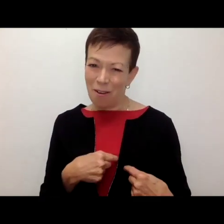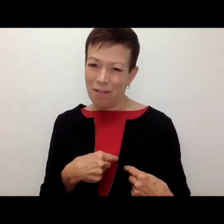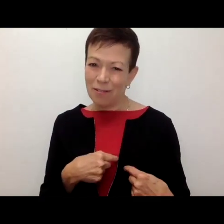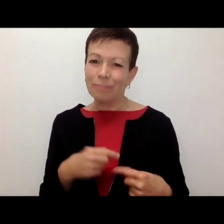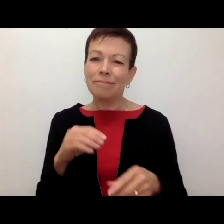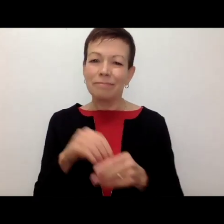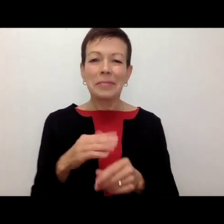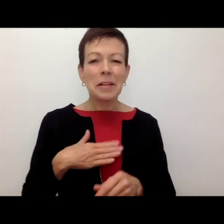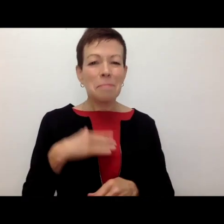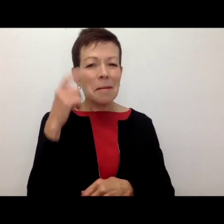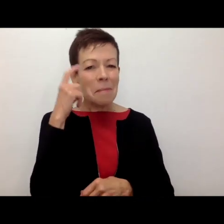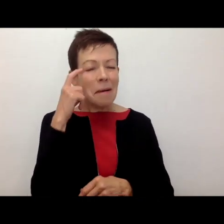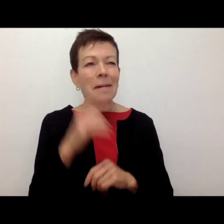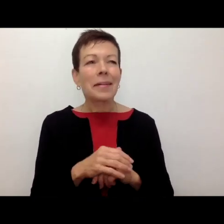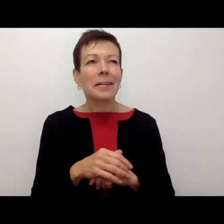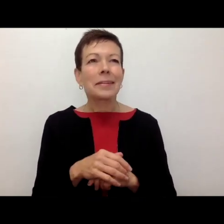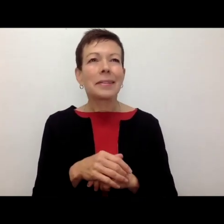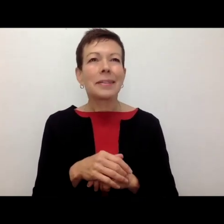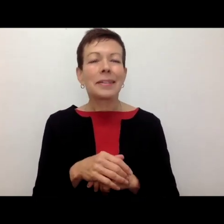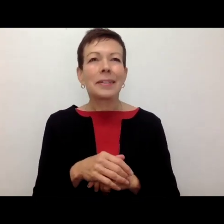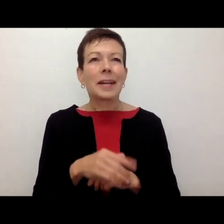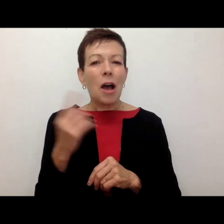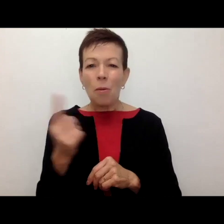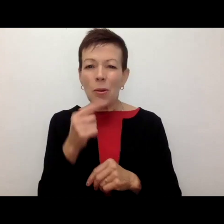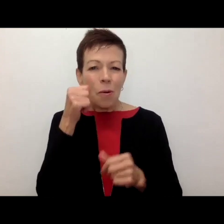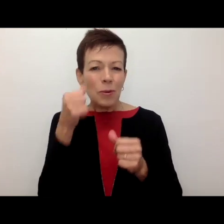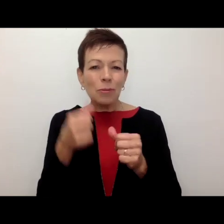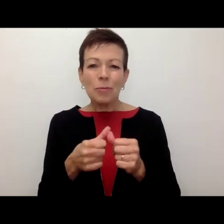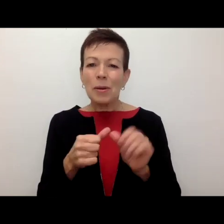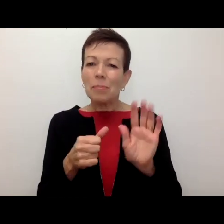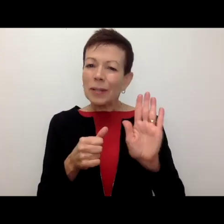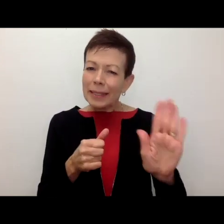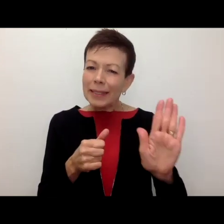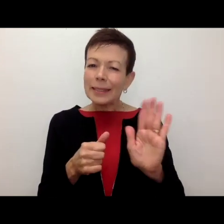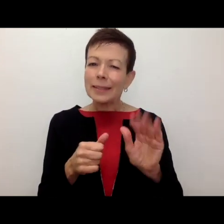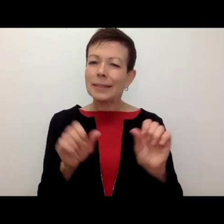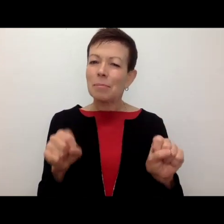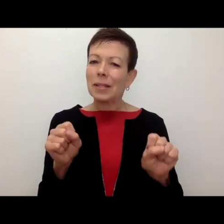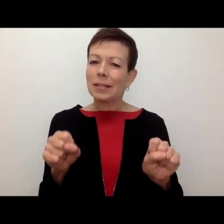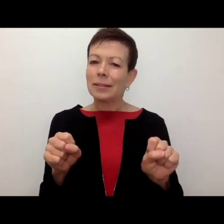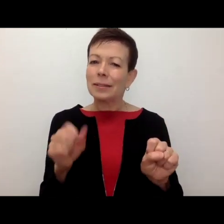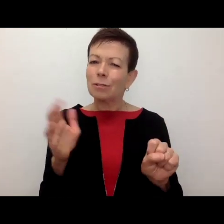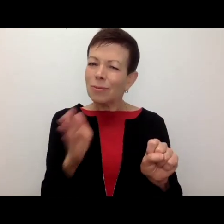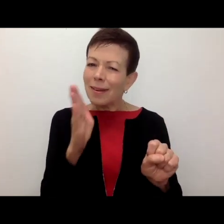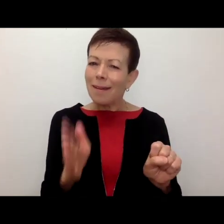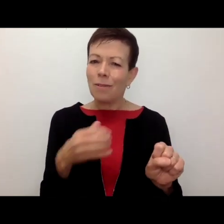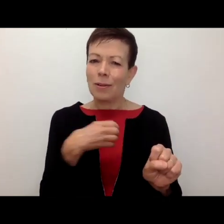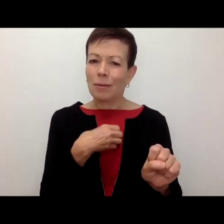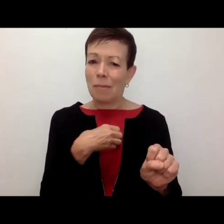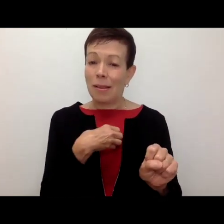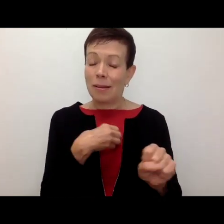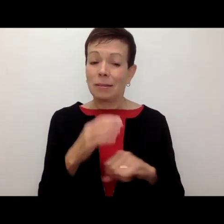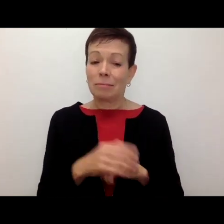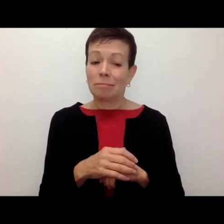a big piece of my heart. In my mind, I will always remember his ability to never